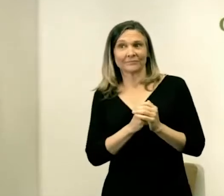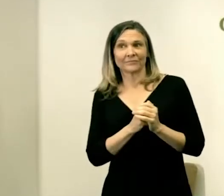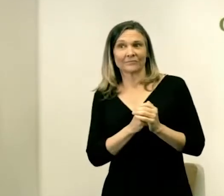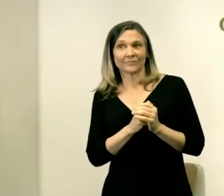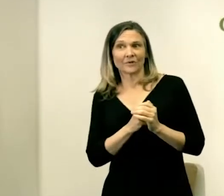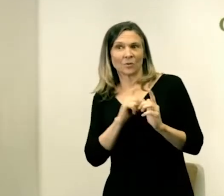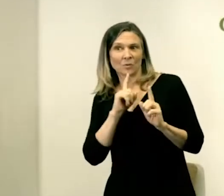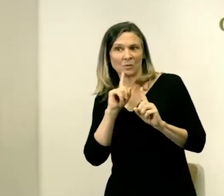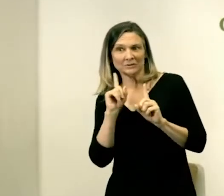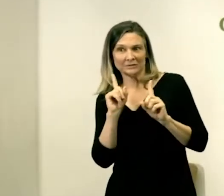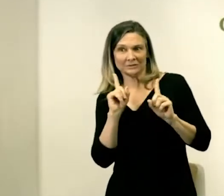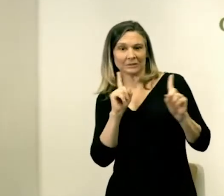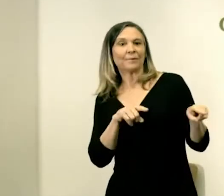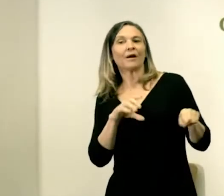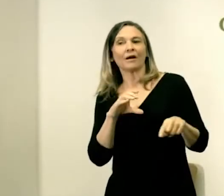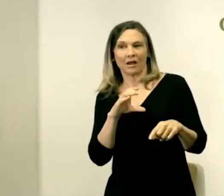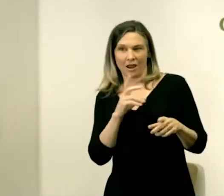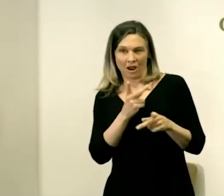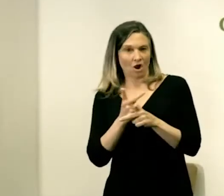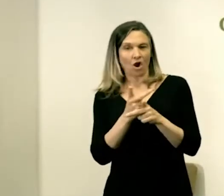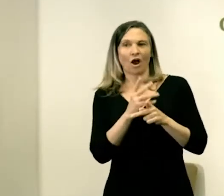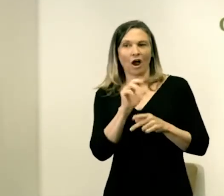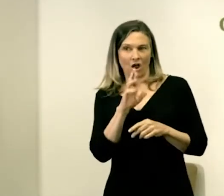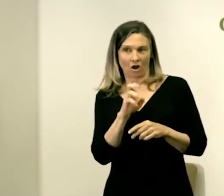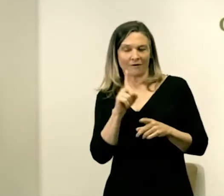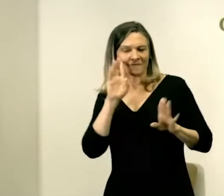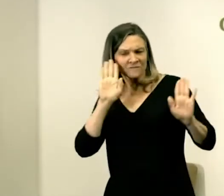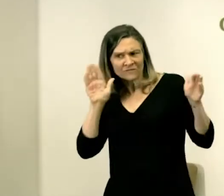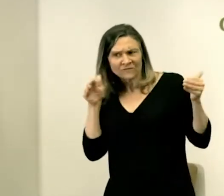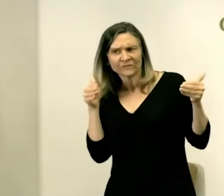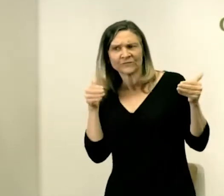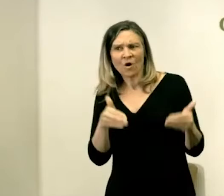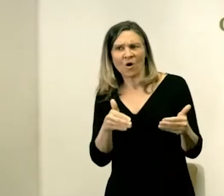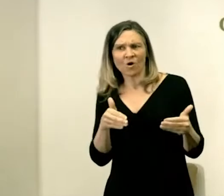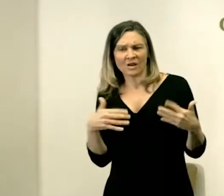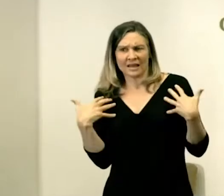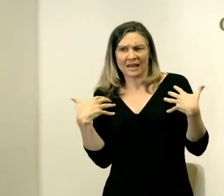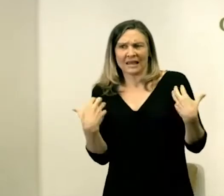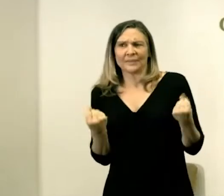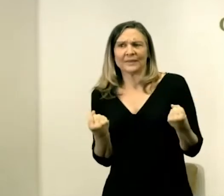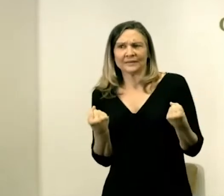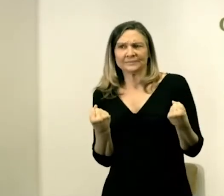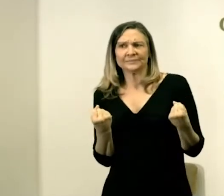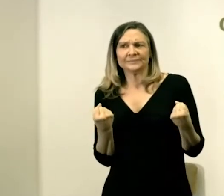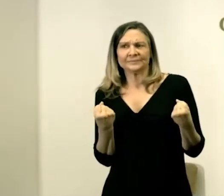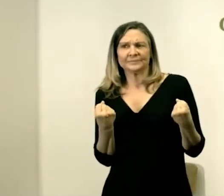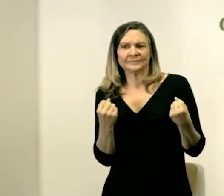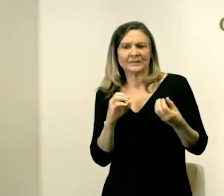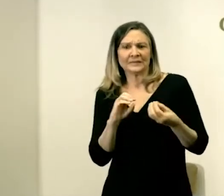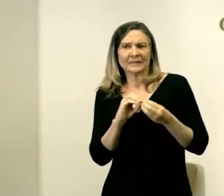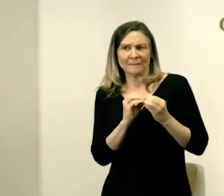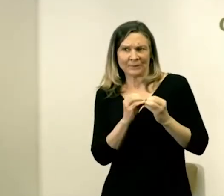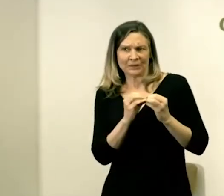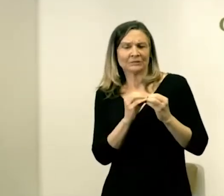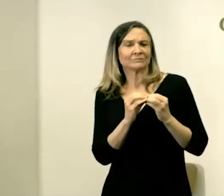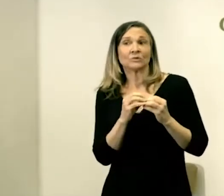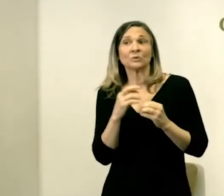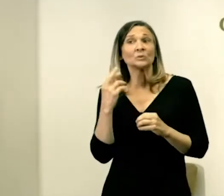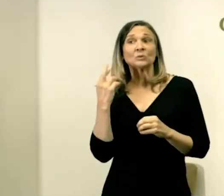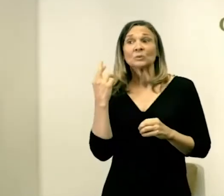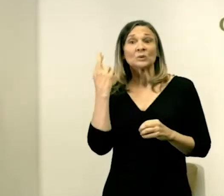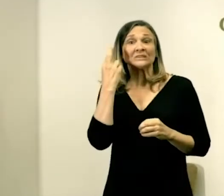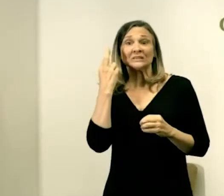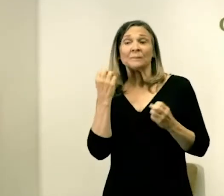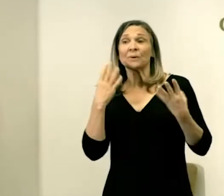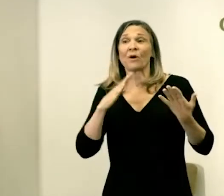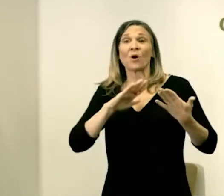to focus in on the Healthy Places Index and realize that many of the communities have been hard